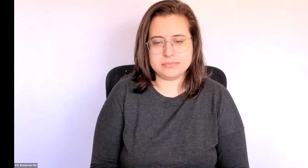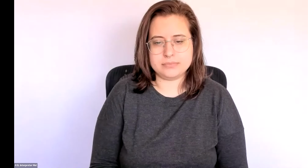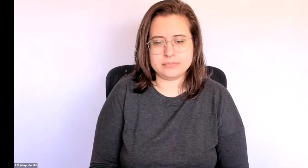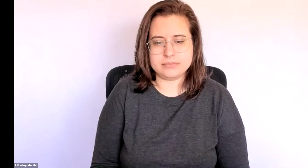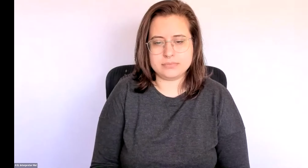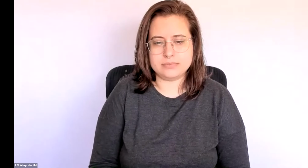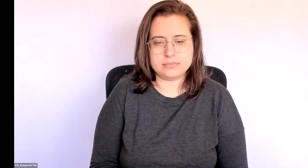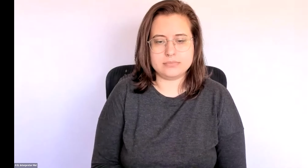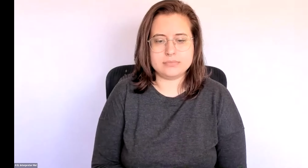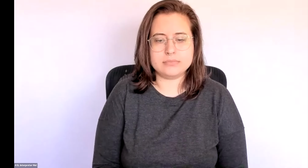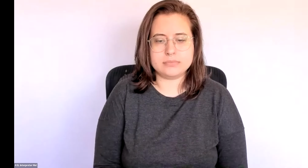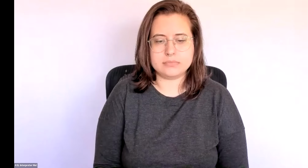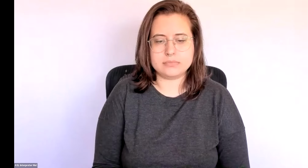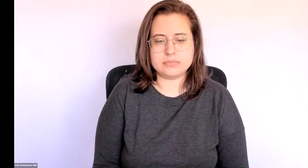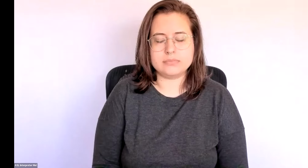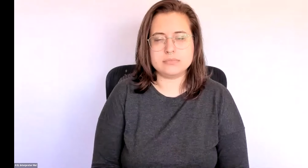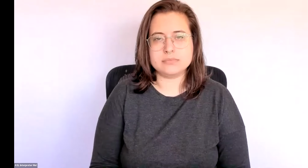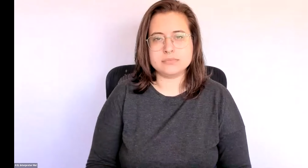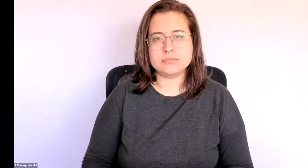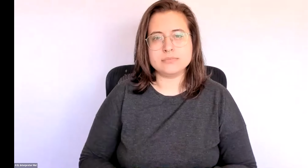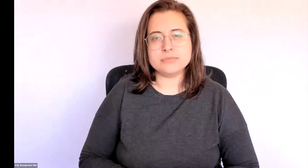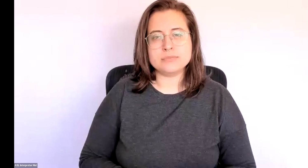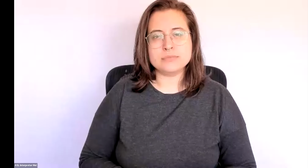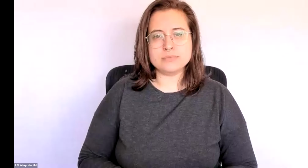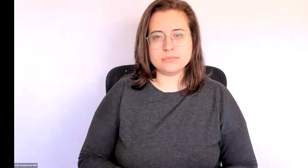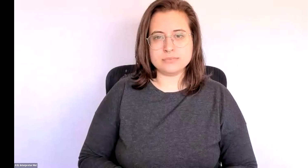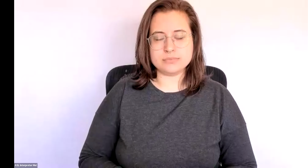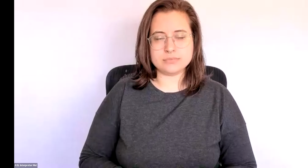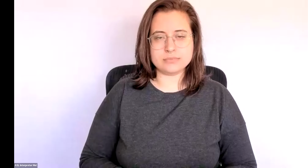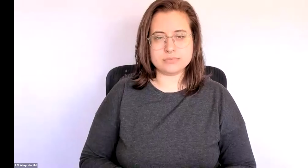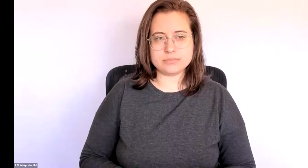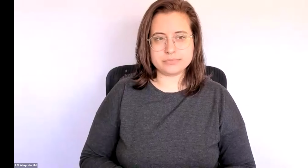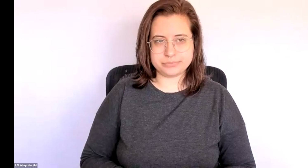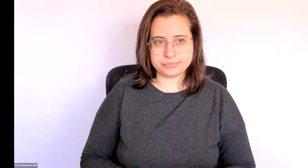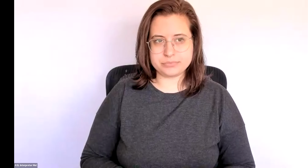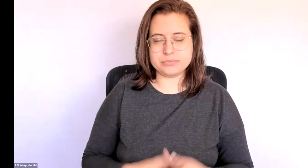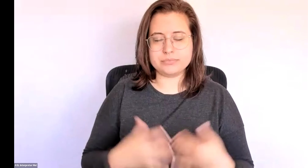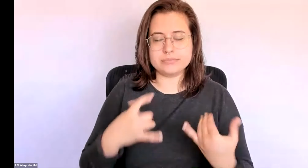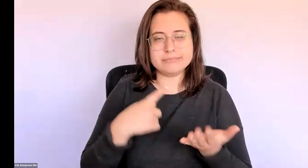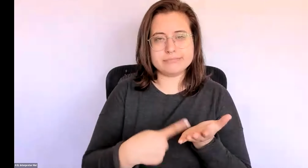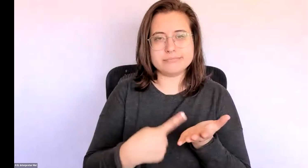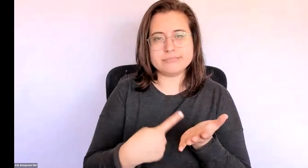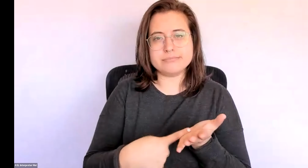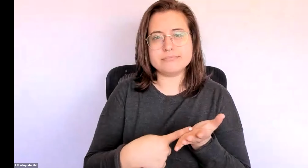Let's talk briefly about the treatment of malignant breast tumors.